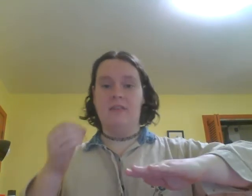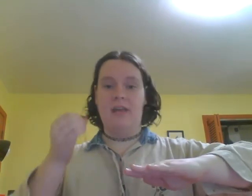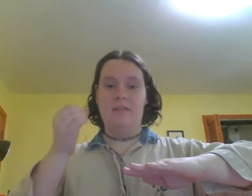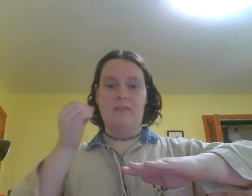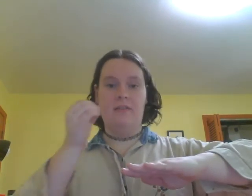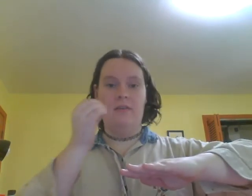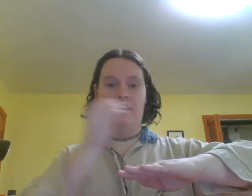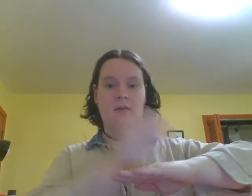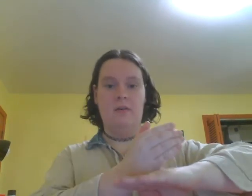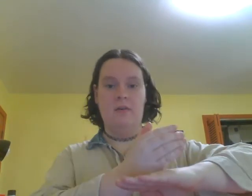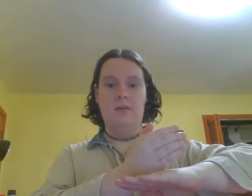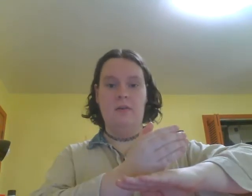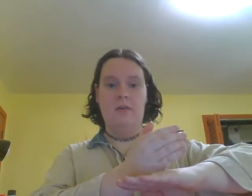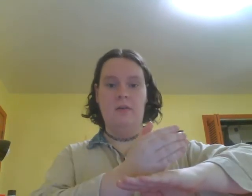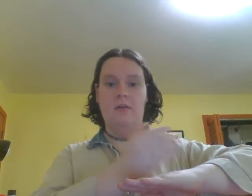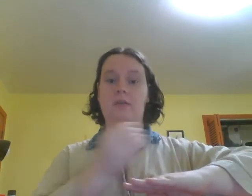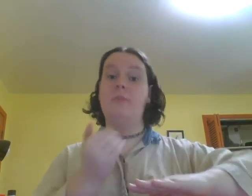case, number 0.